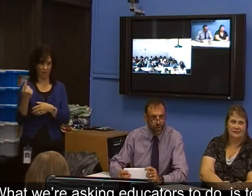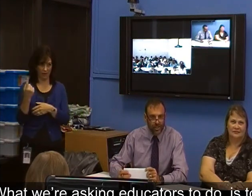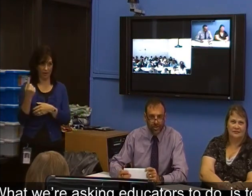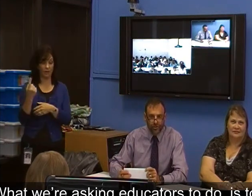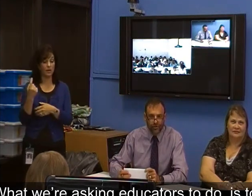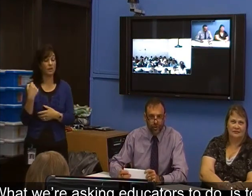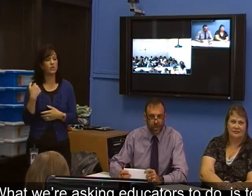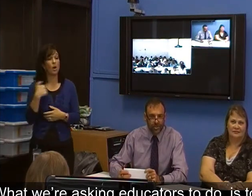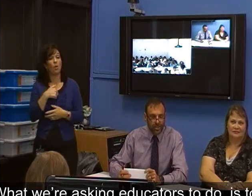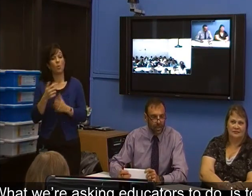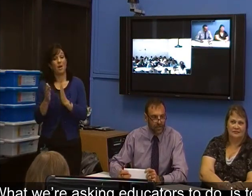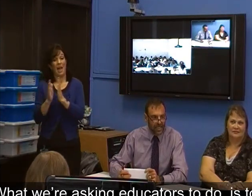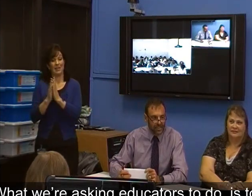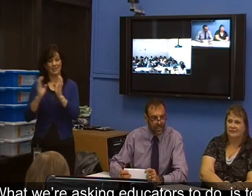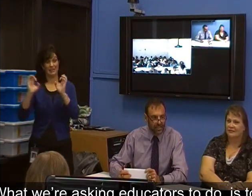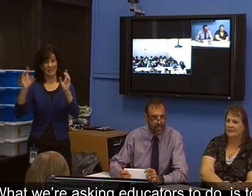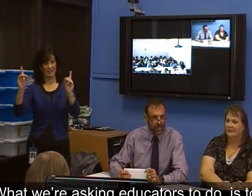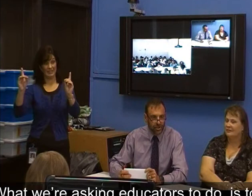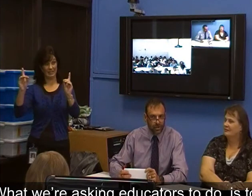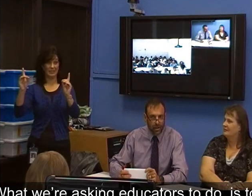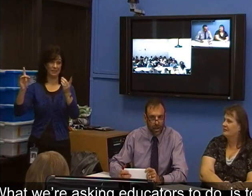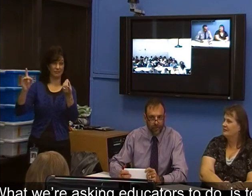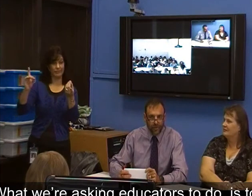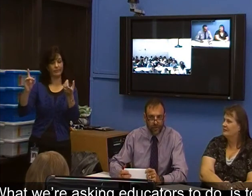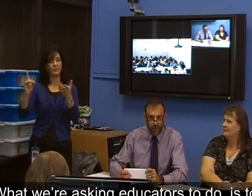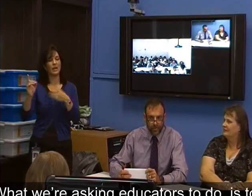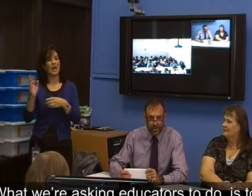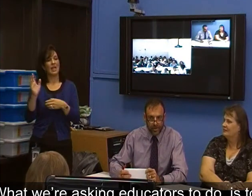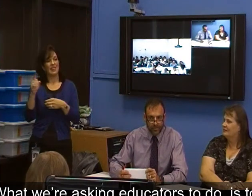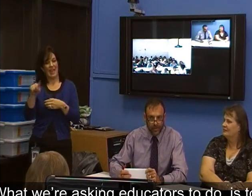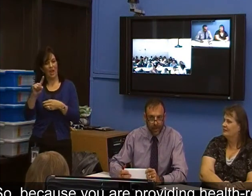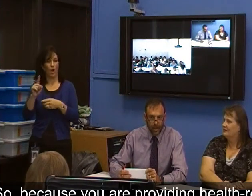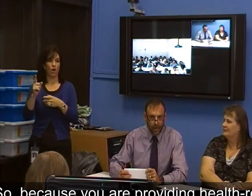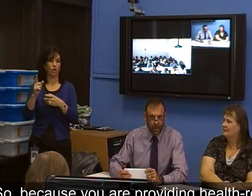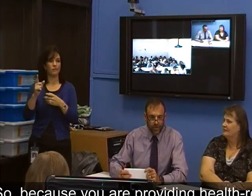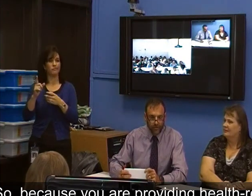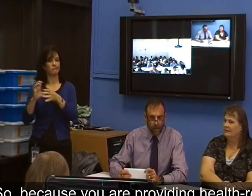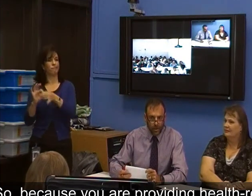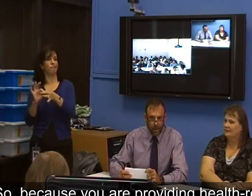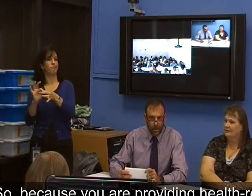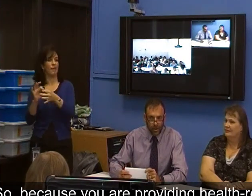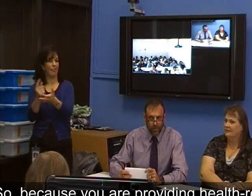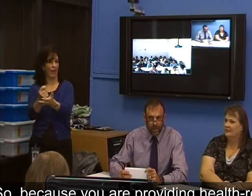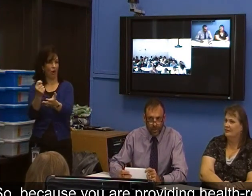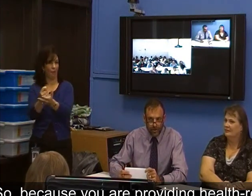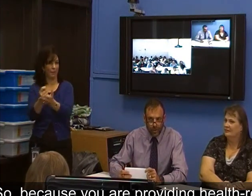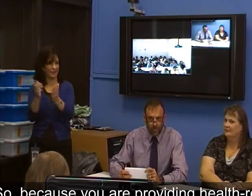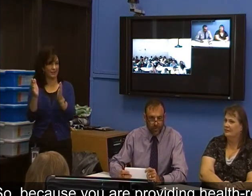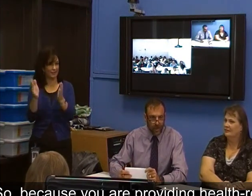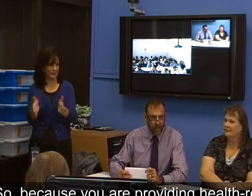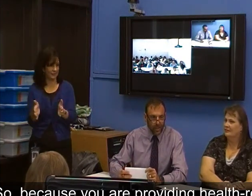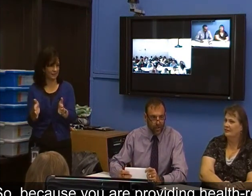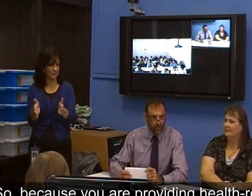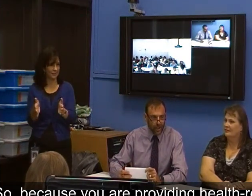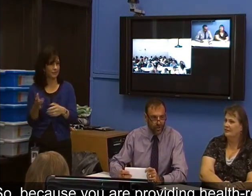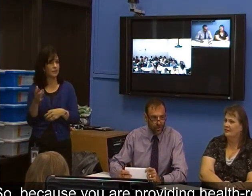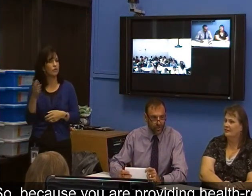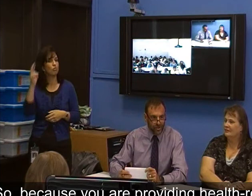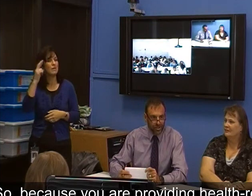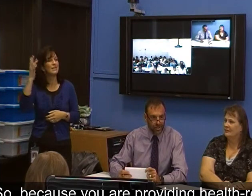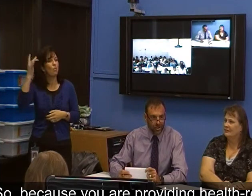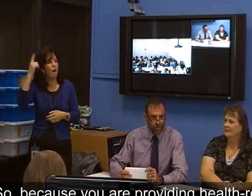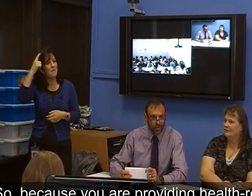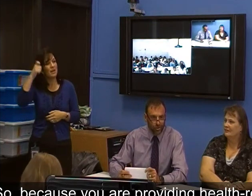to do is to view themselves as an extension of the therapist. So because you are providing health